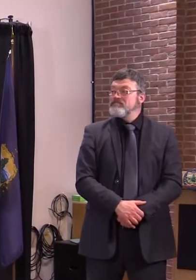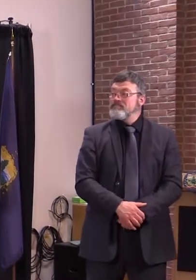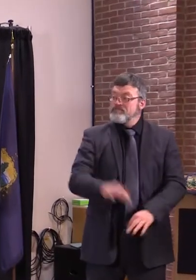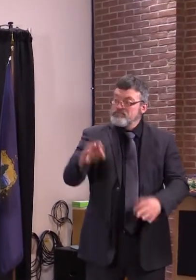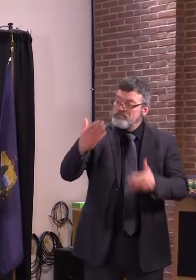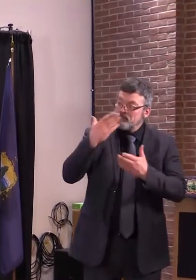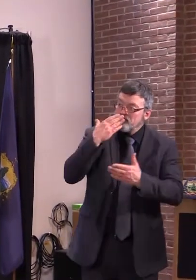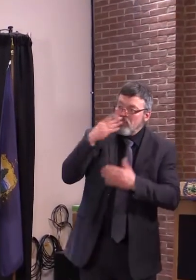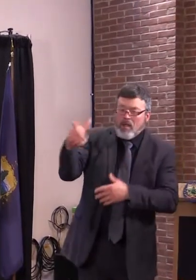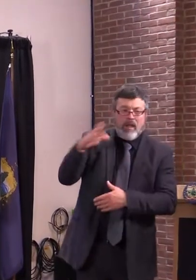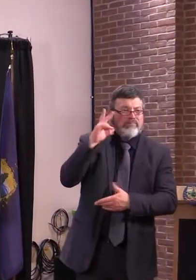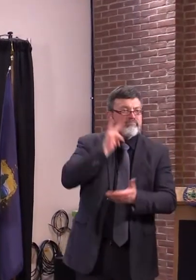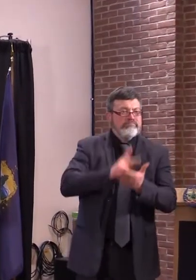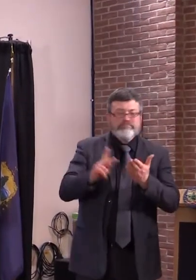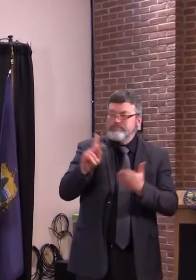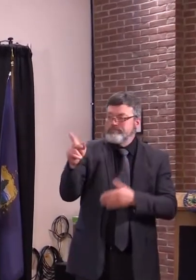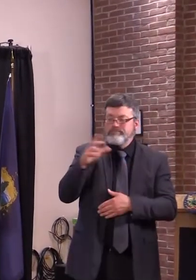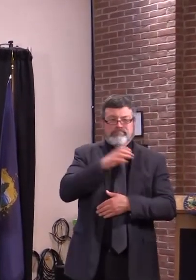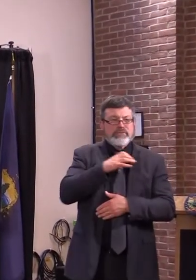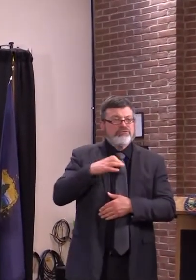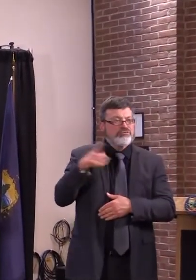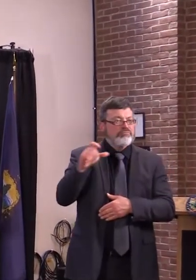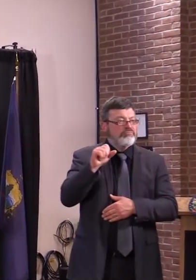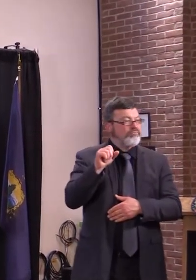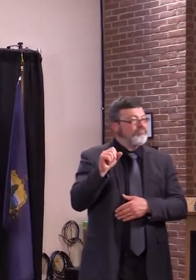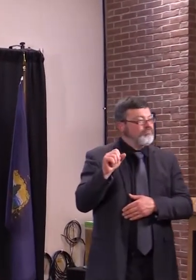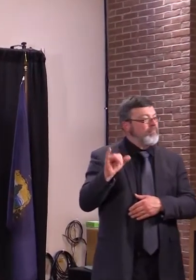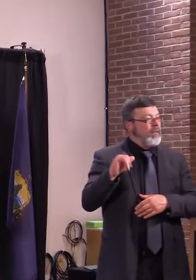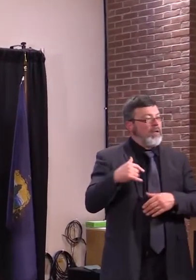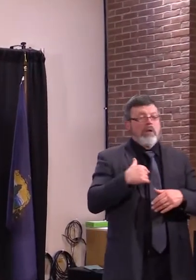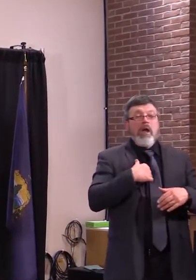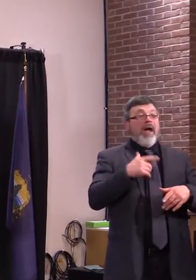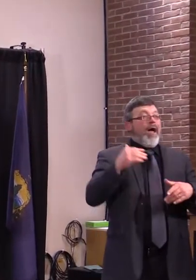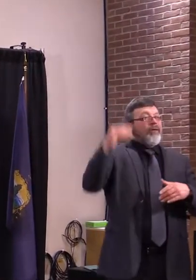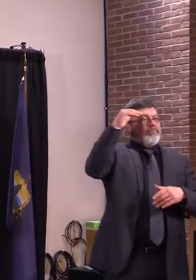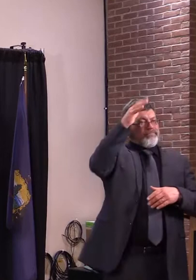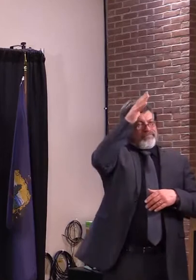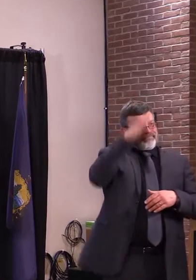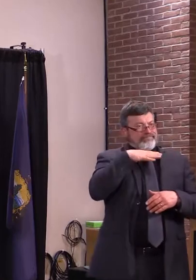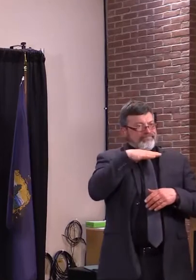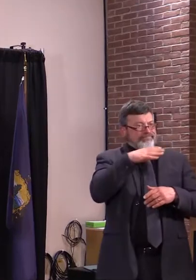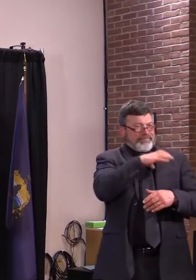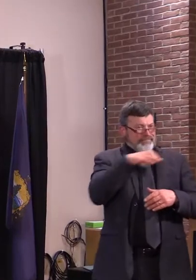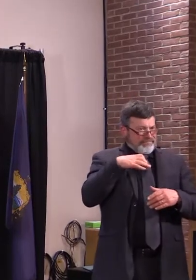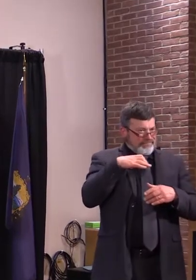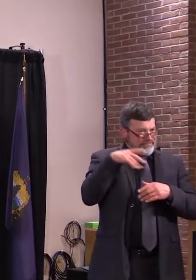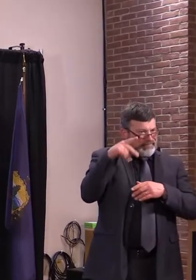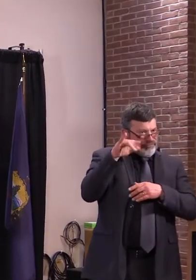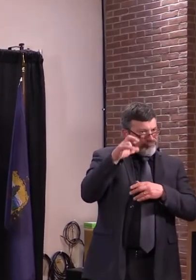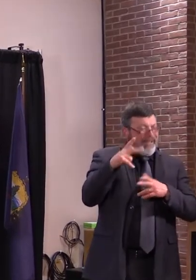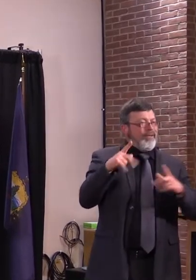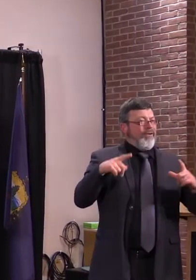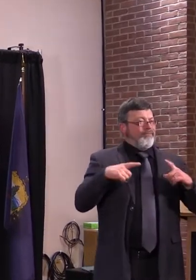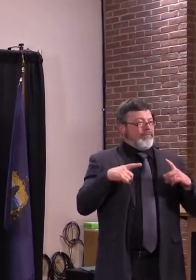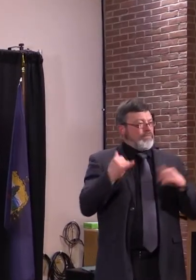Thank you. Since Commissioner Pichek isn't here today, I'm going to start with just a few slides that he normally